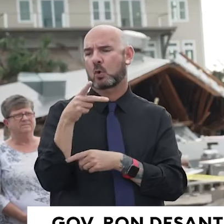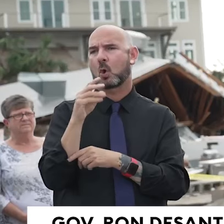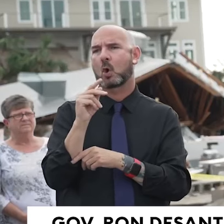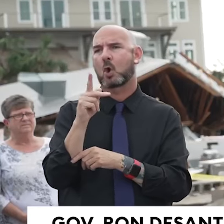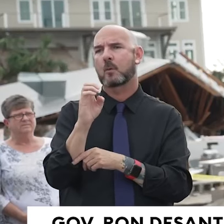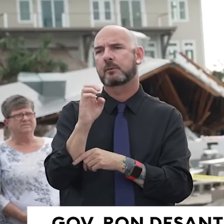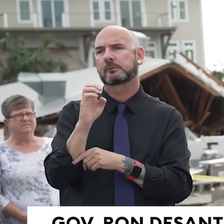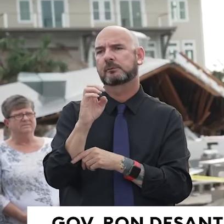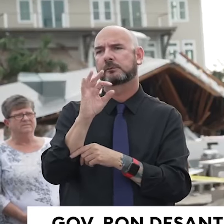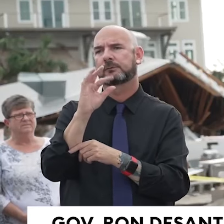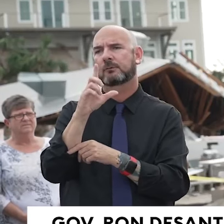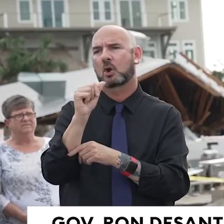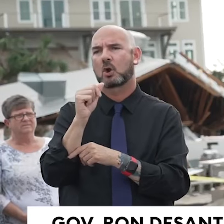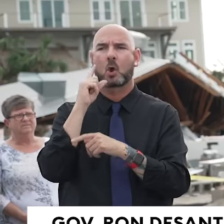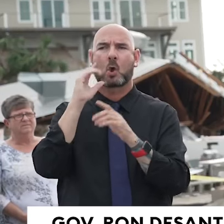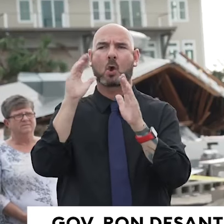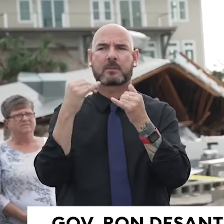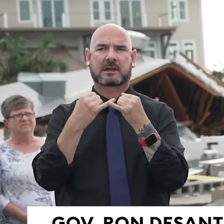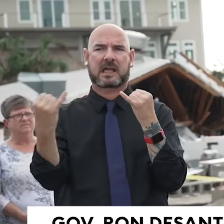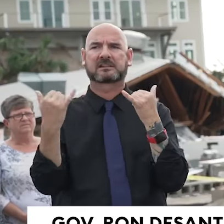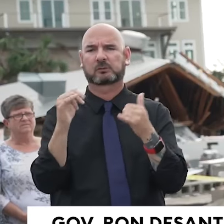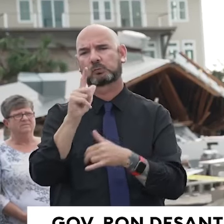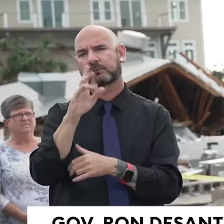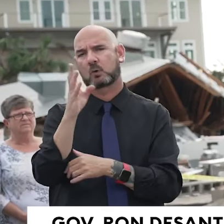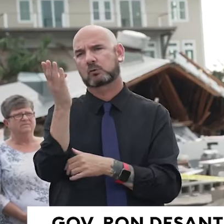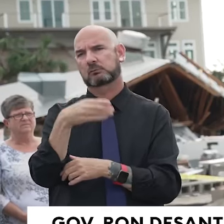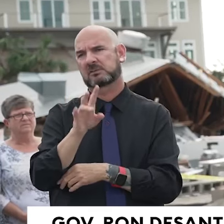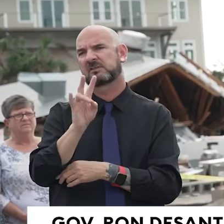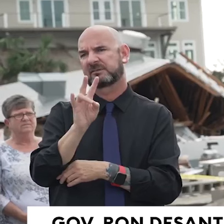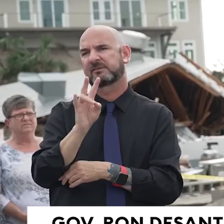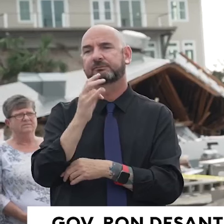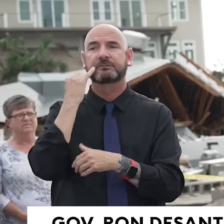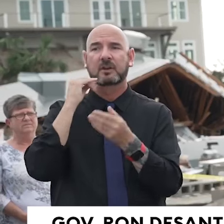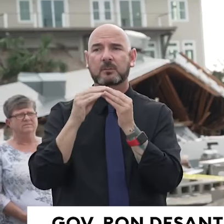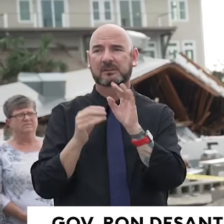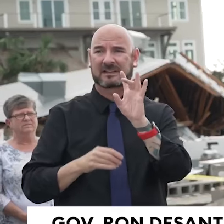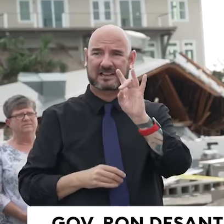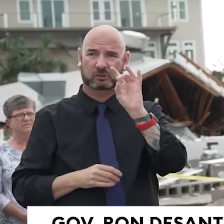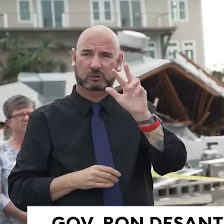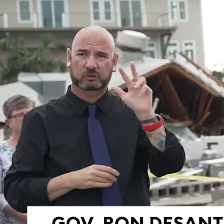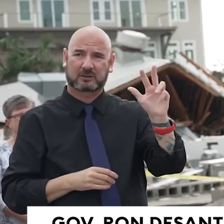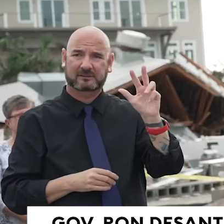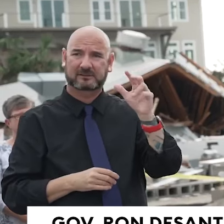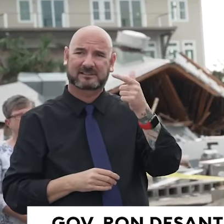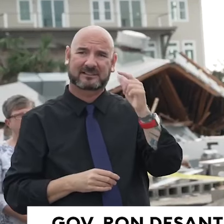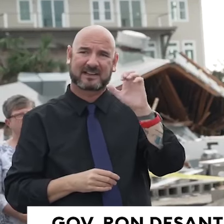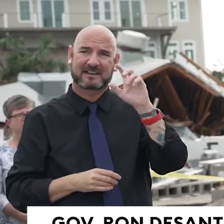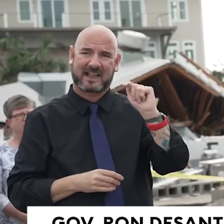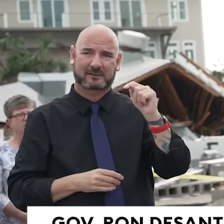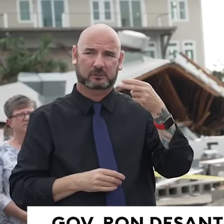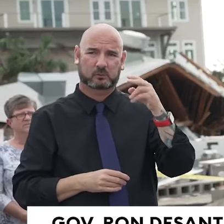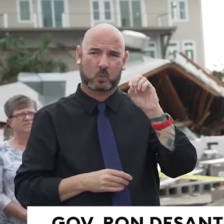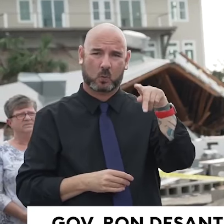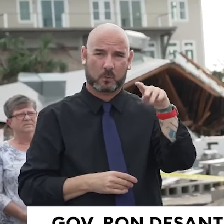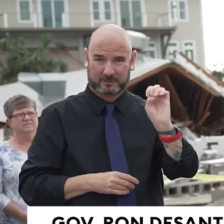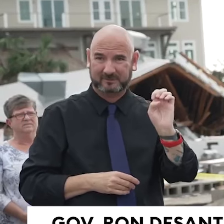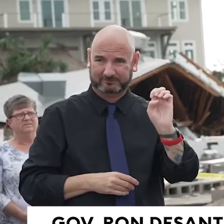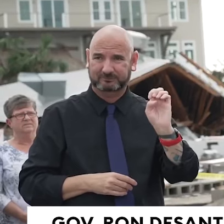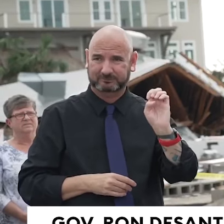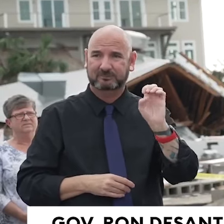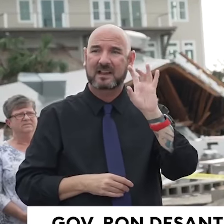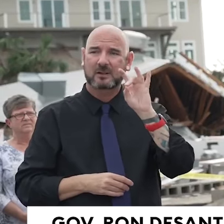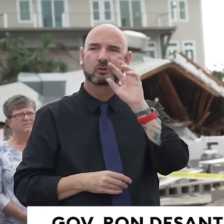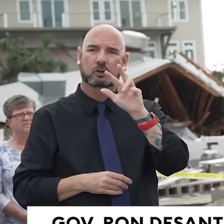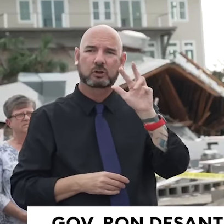now 24/7, and the number is 833-GET-HOPE, 833-GET-HOPE. You can request a travel trailer,